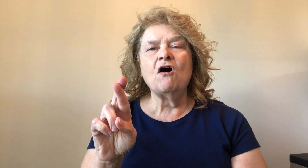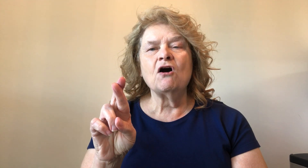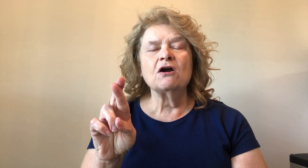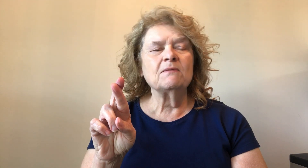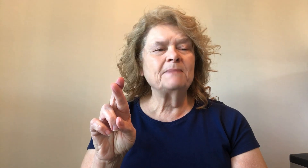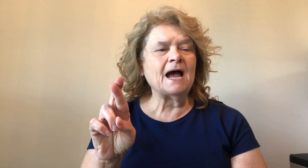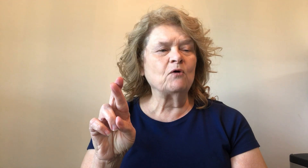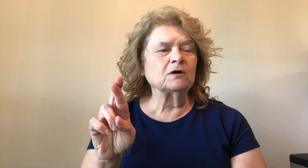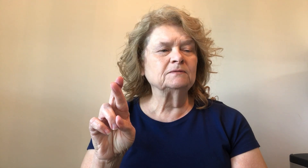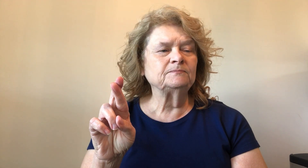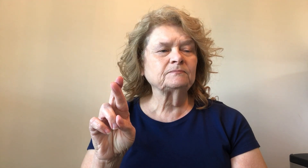P-O-W-E-R, power.